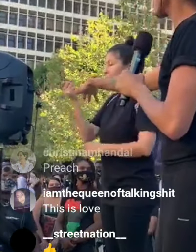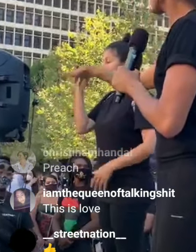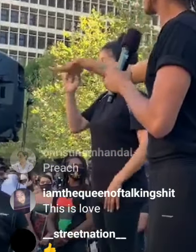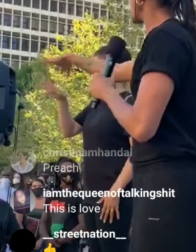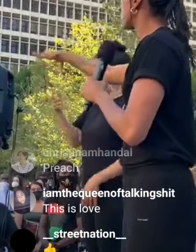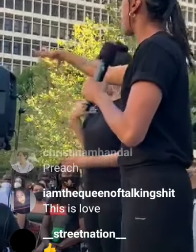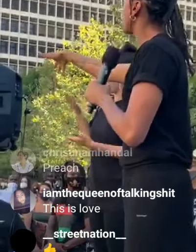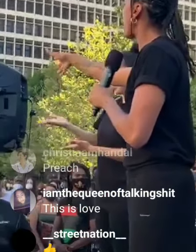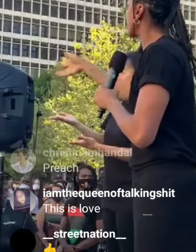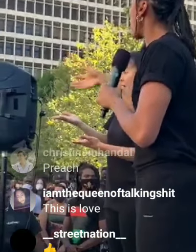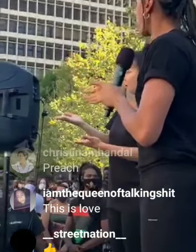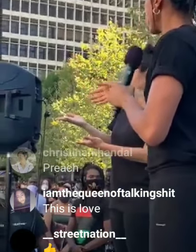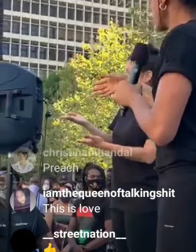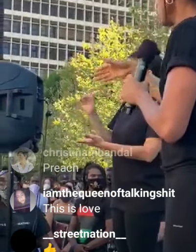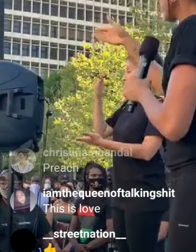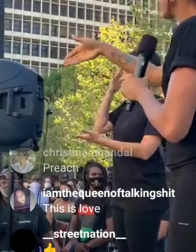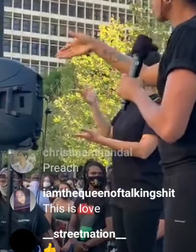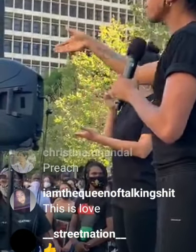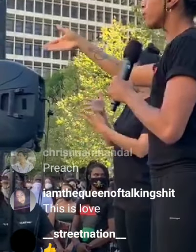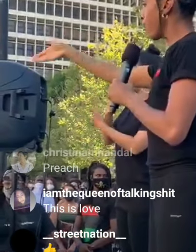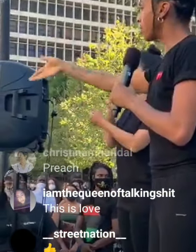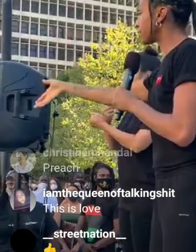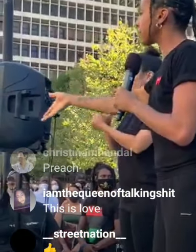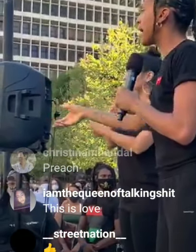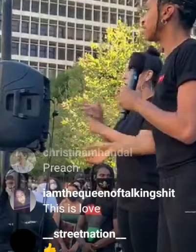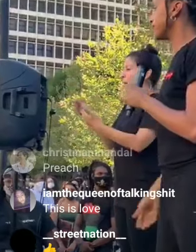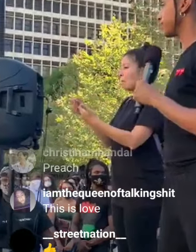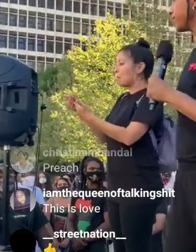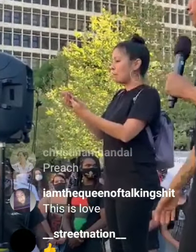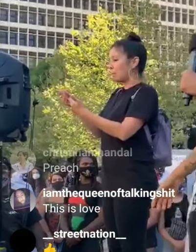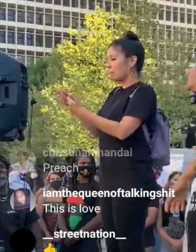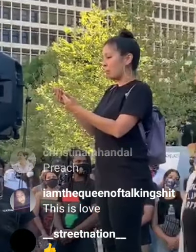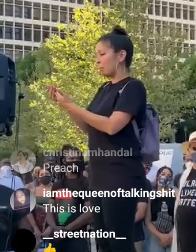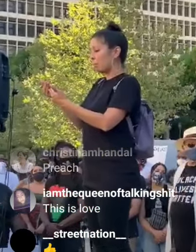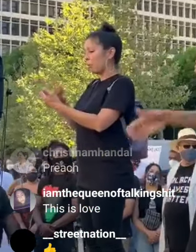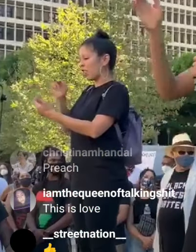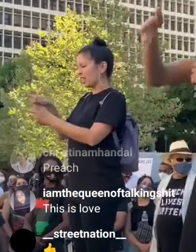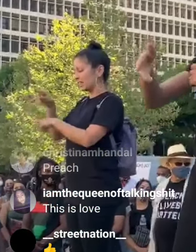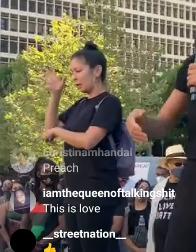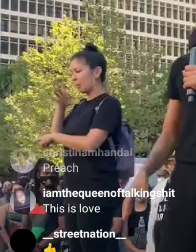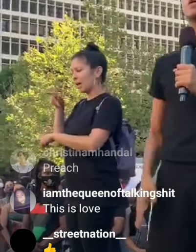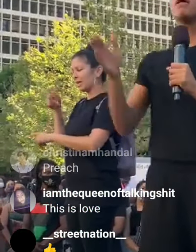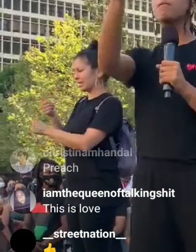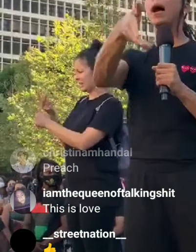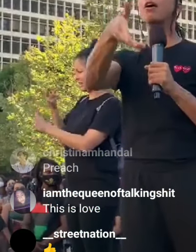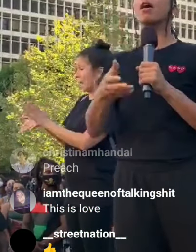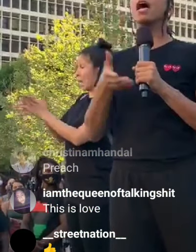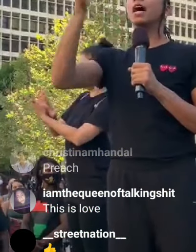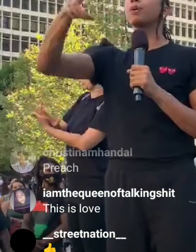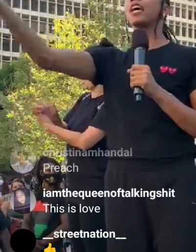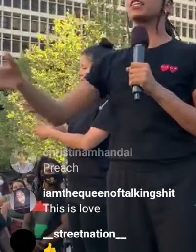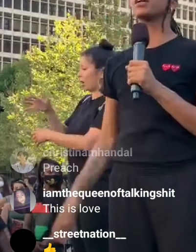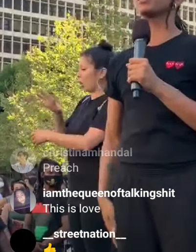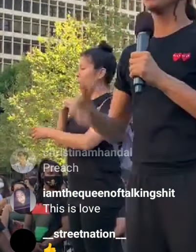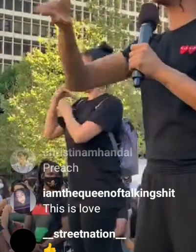revolution. One of our leaders that's leading us on the way to that revolution. Give it up for our